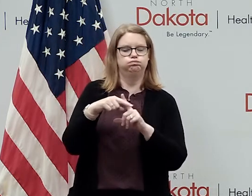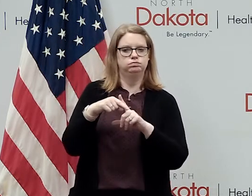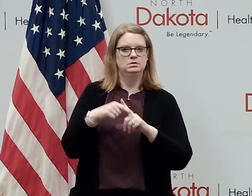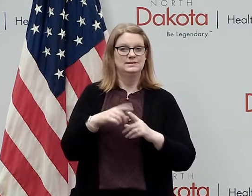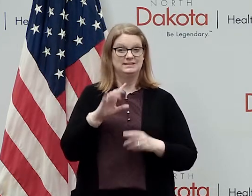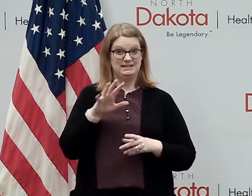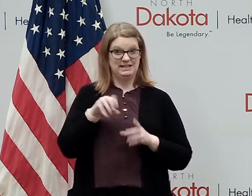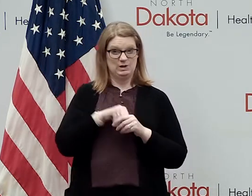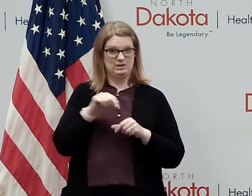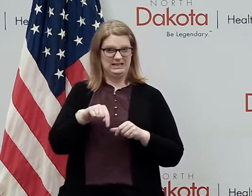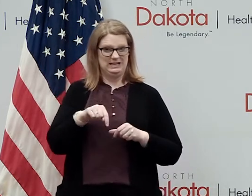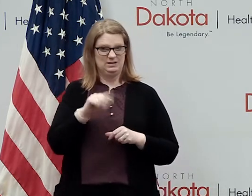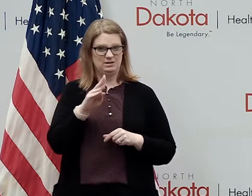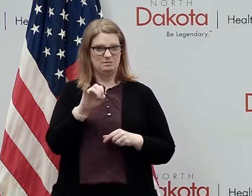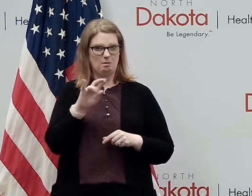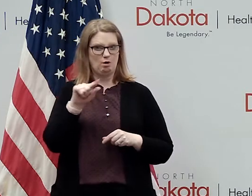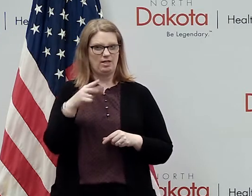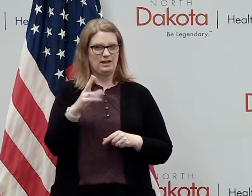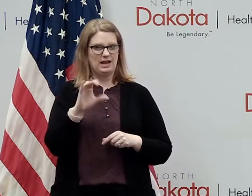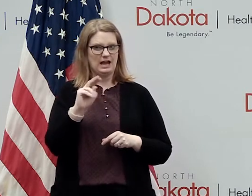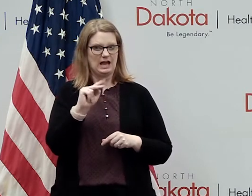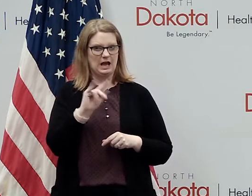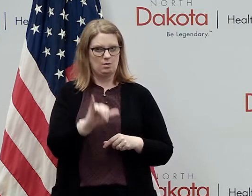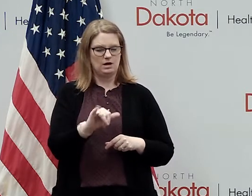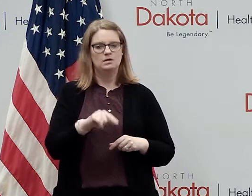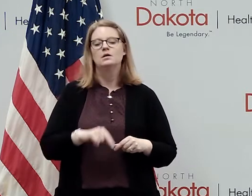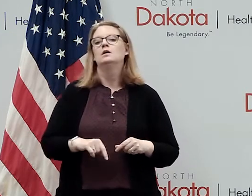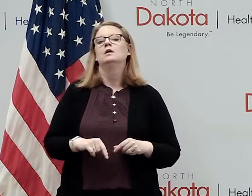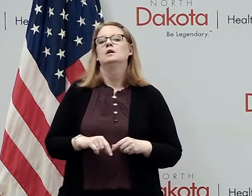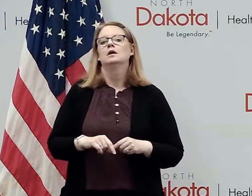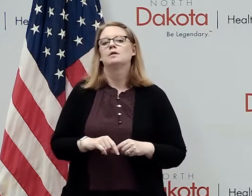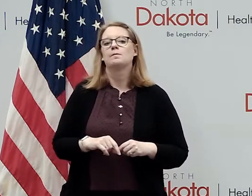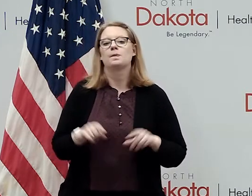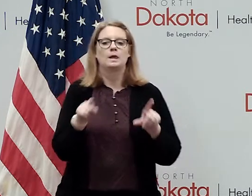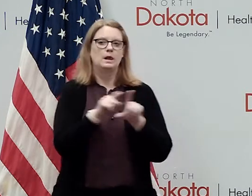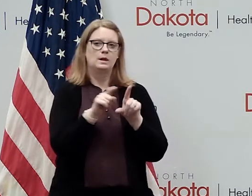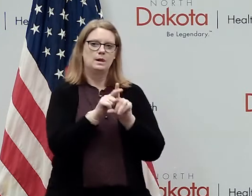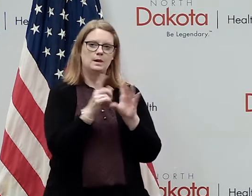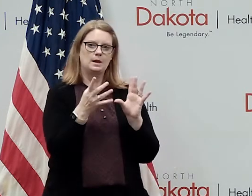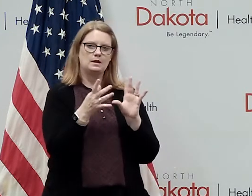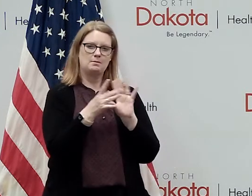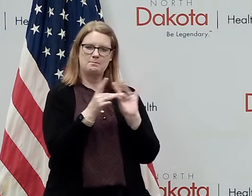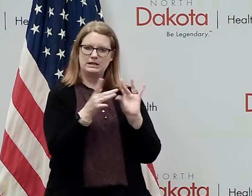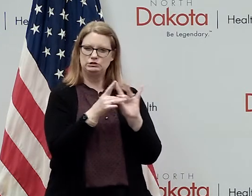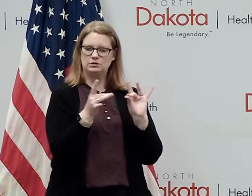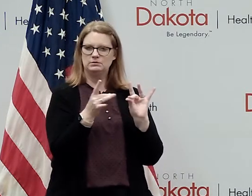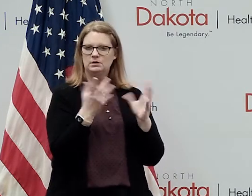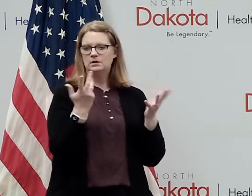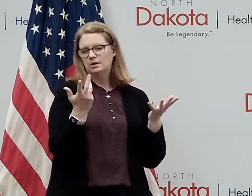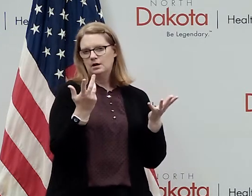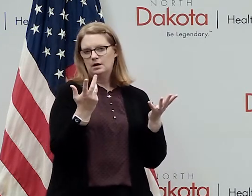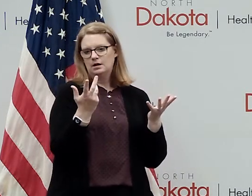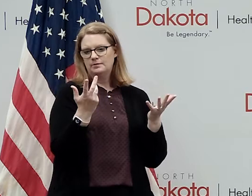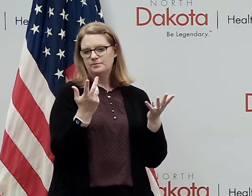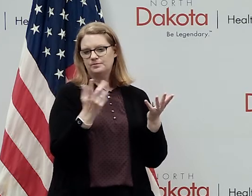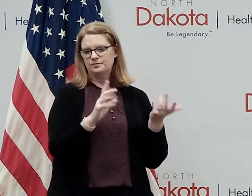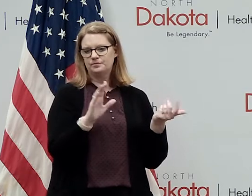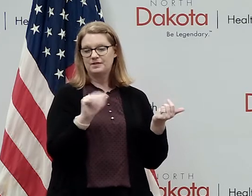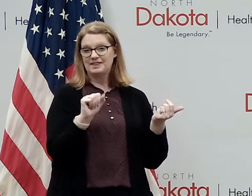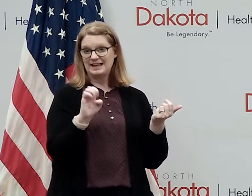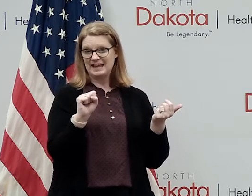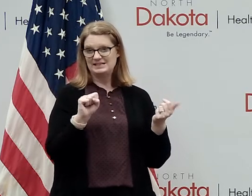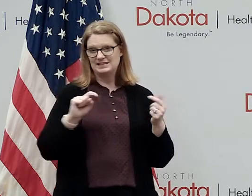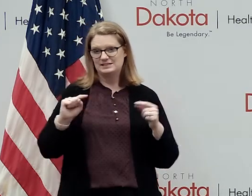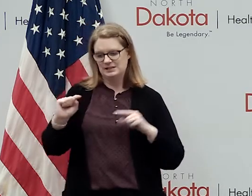in Burley County. One of the things I want to mention in terms of reducing the cases in